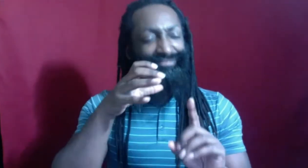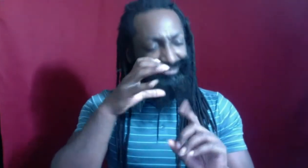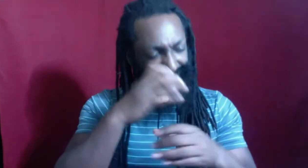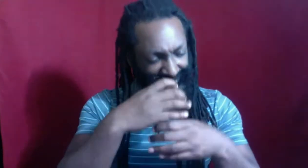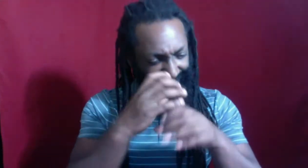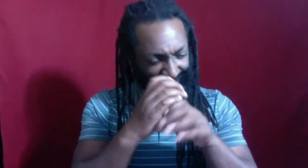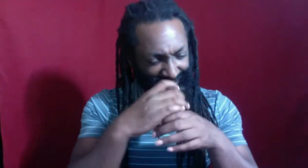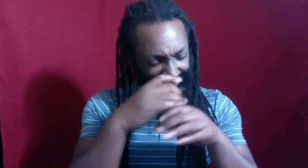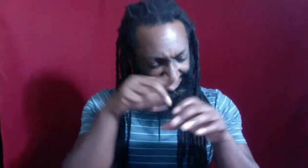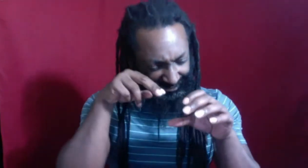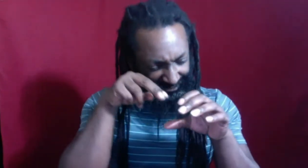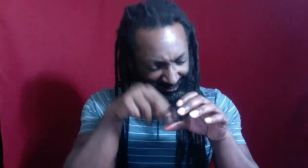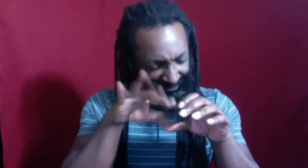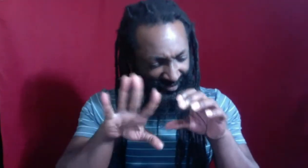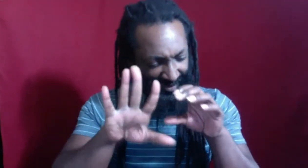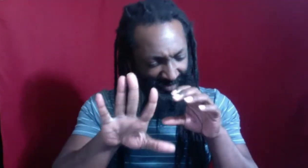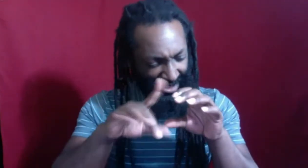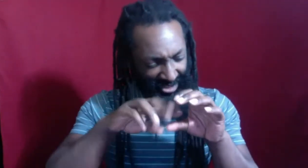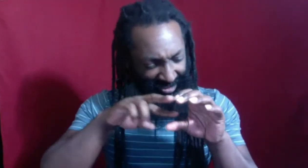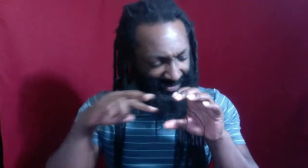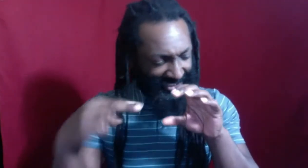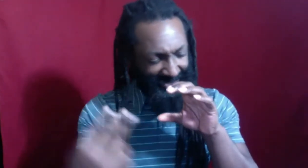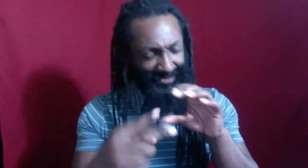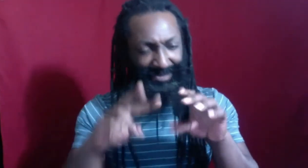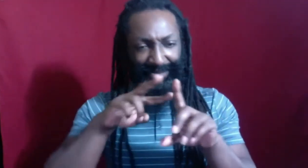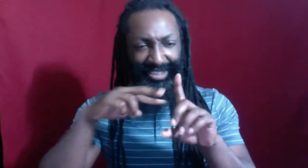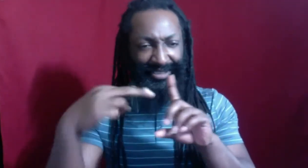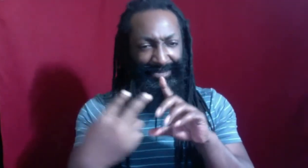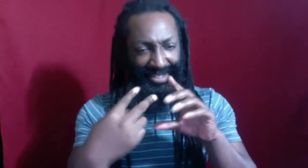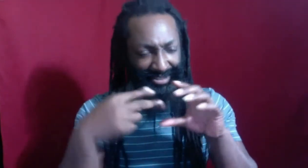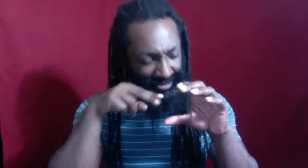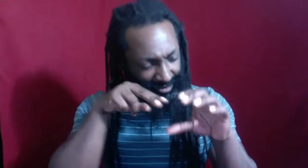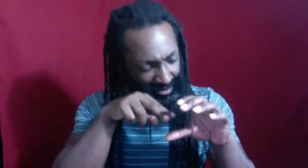You know, it's looking at it through a deaf lens.